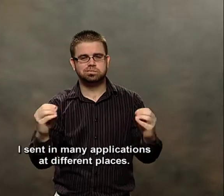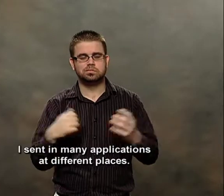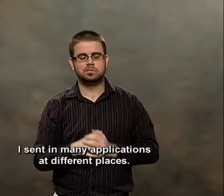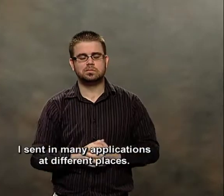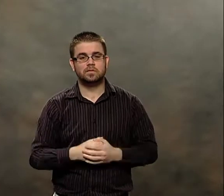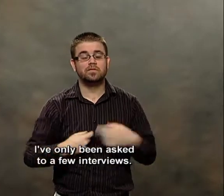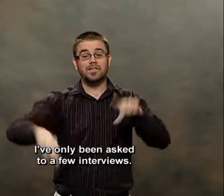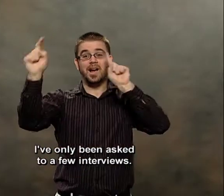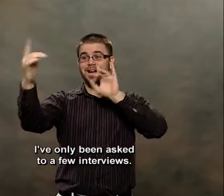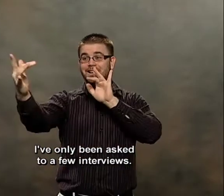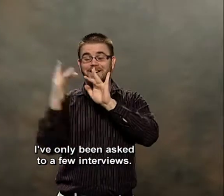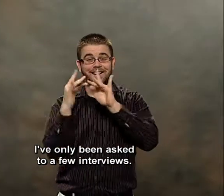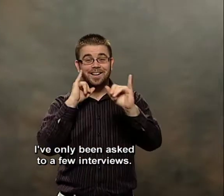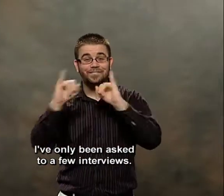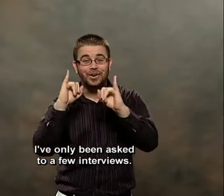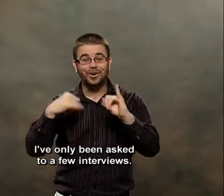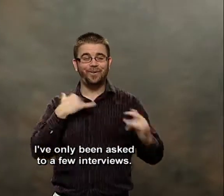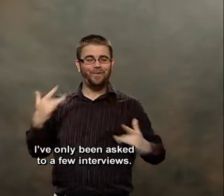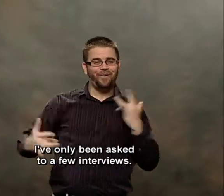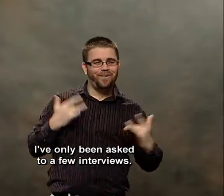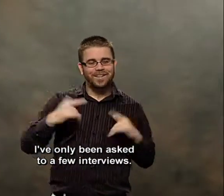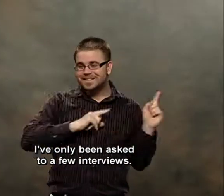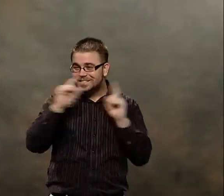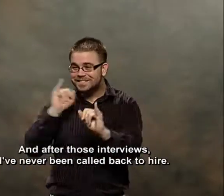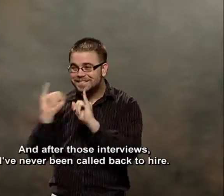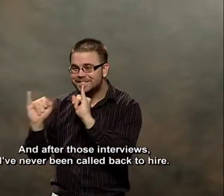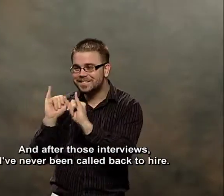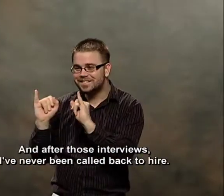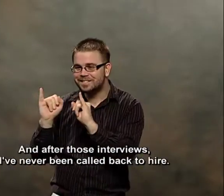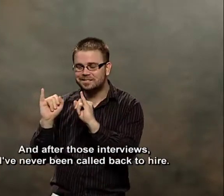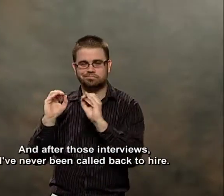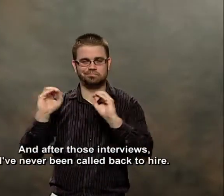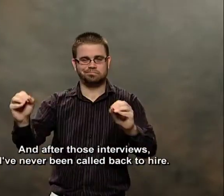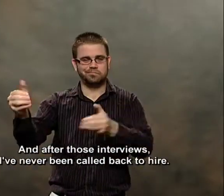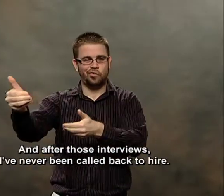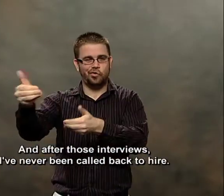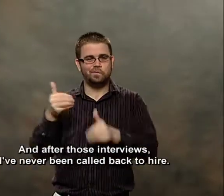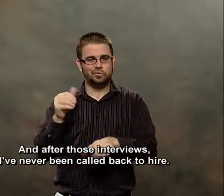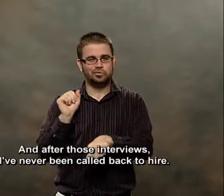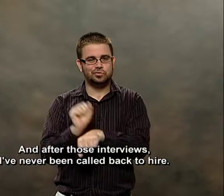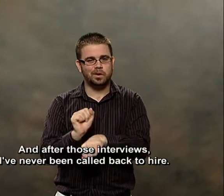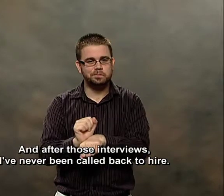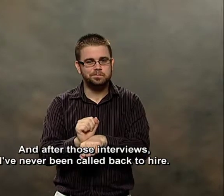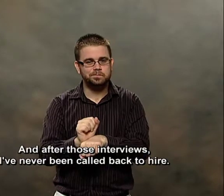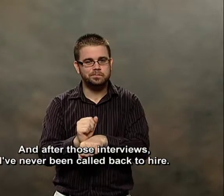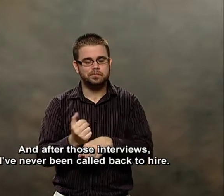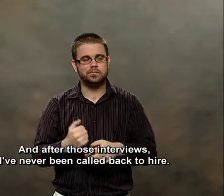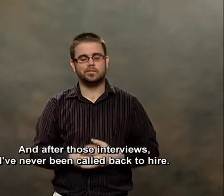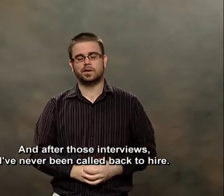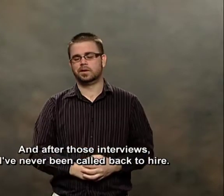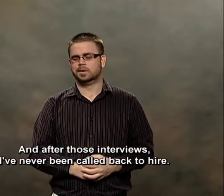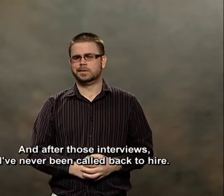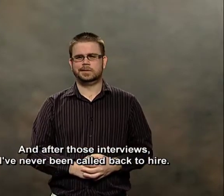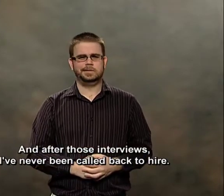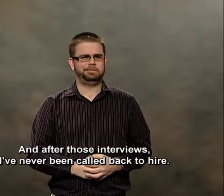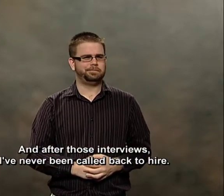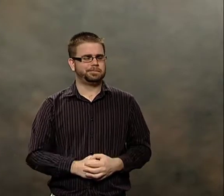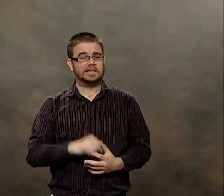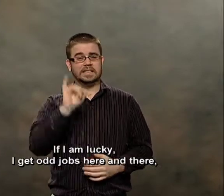places. I've only been asked for a few interviews, and after those interviews, I've never been called back to hire. If